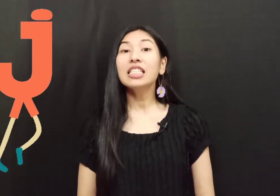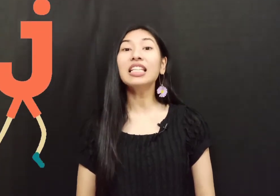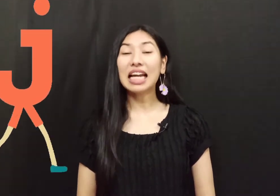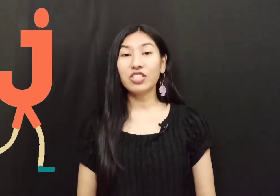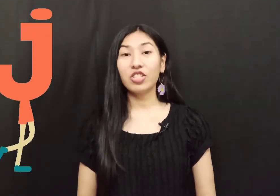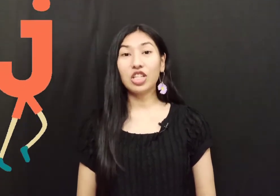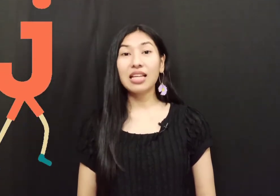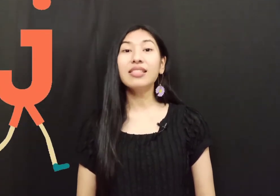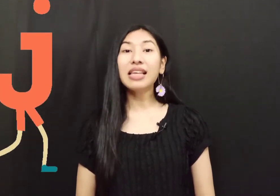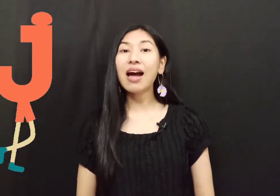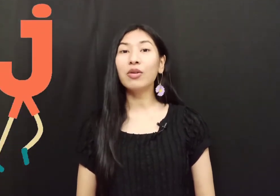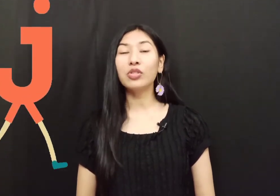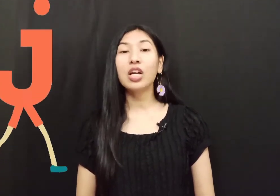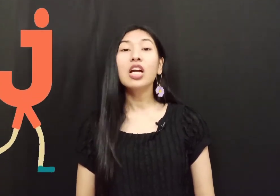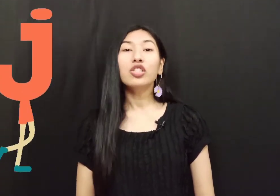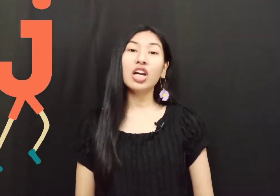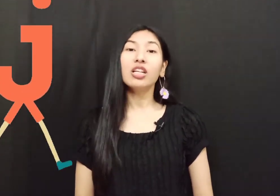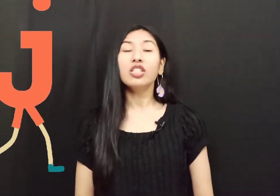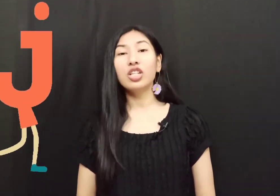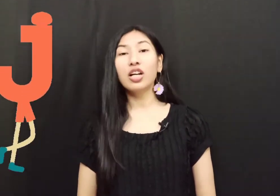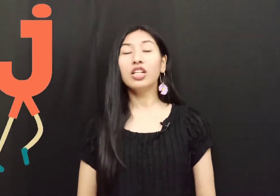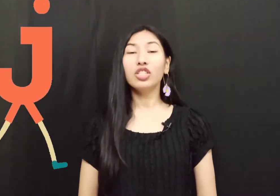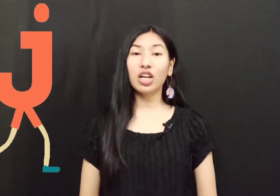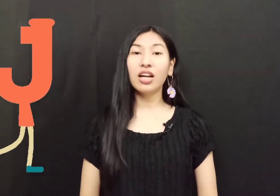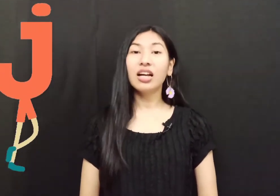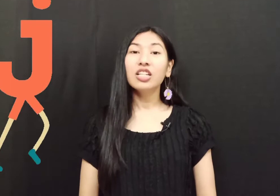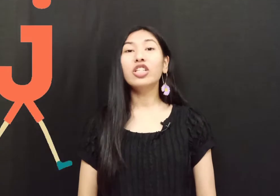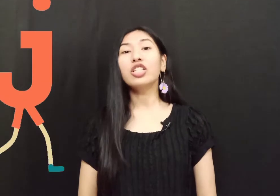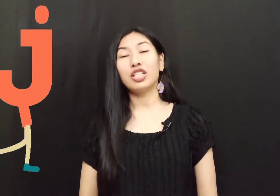the letter J sound. J.